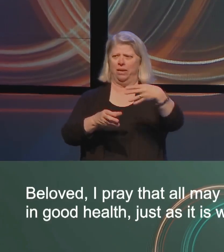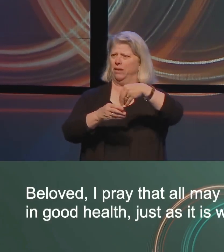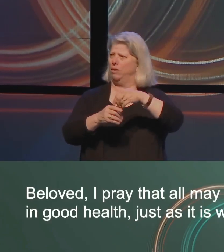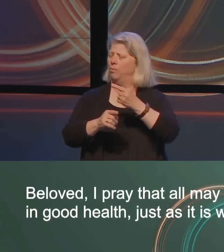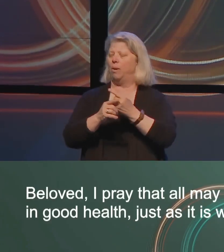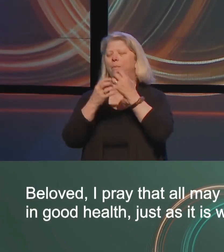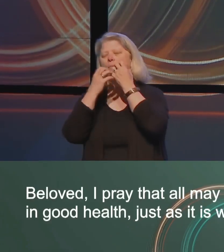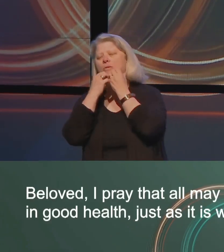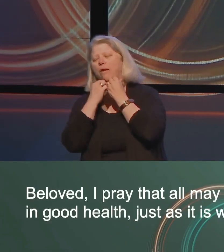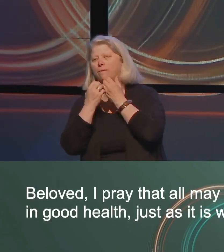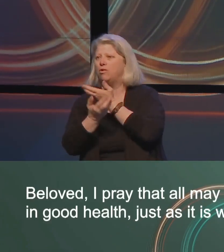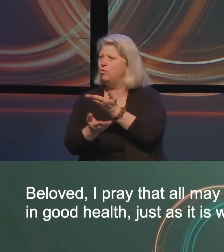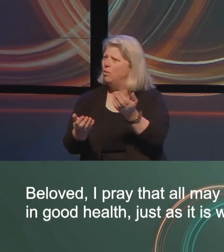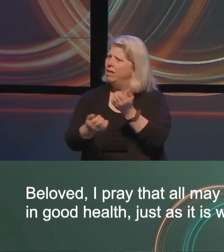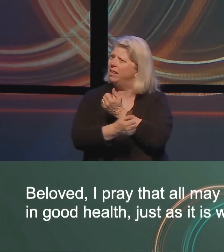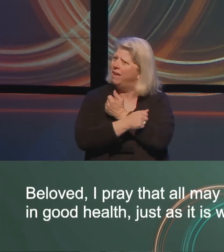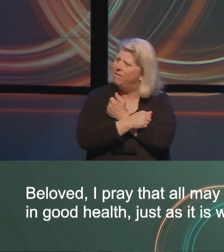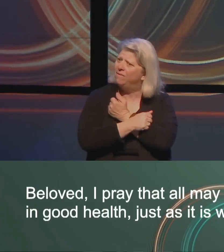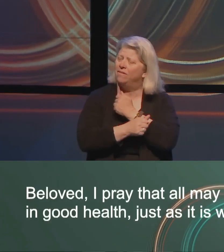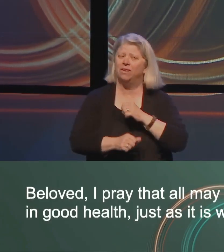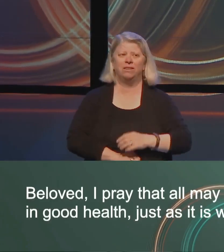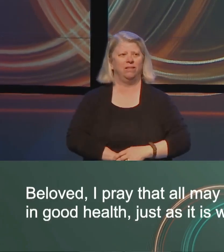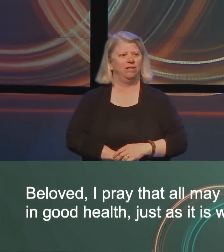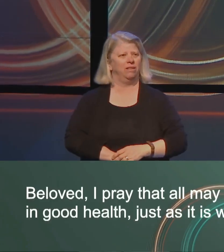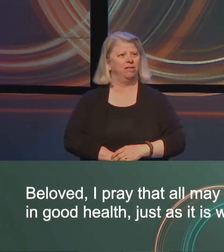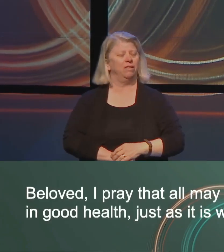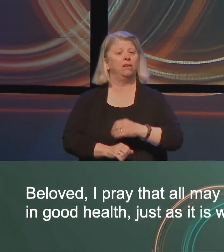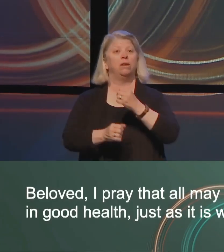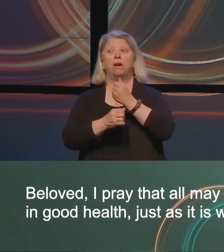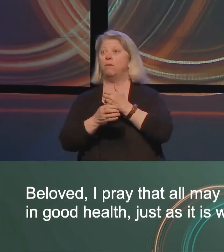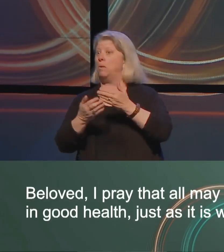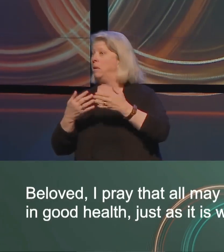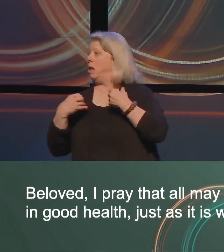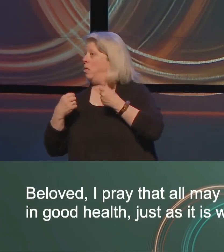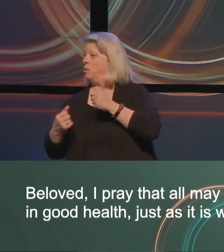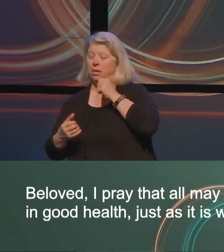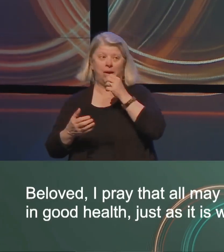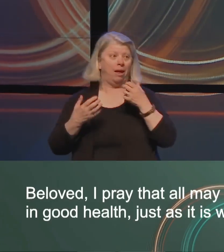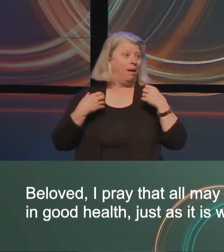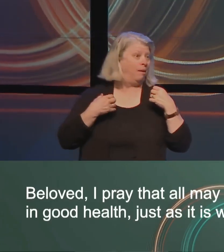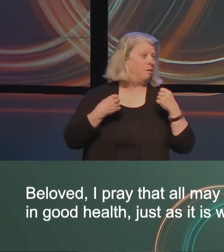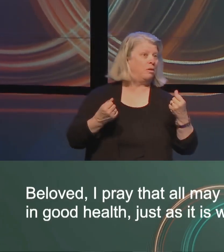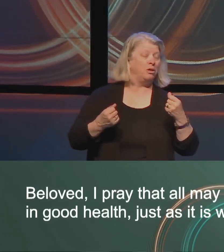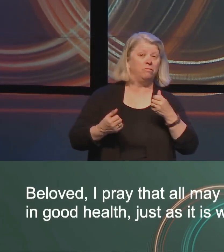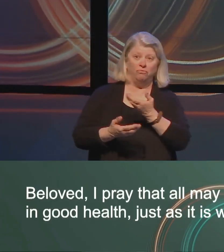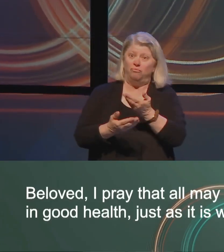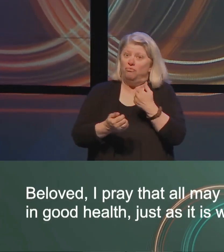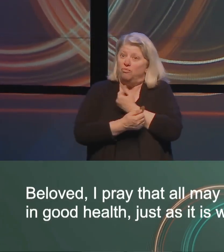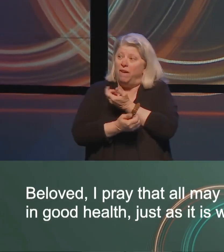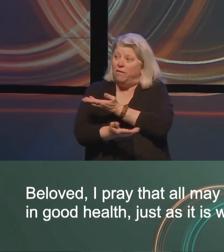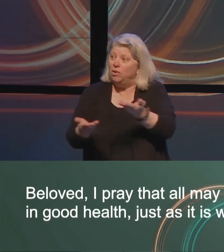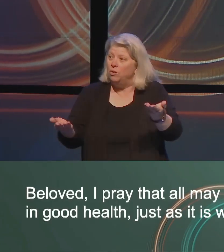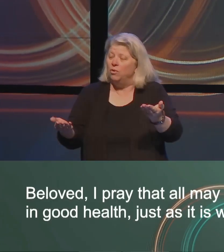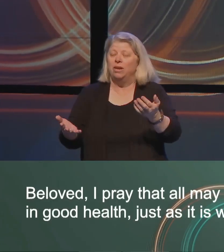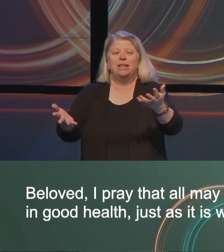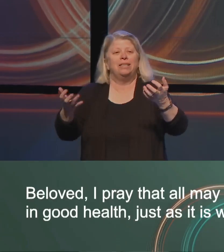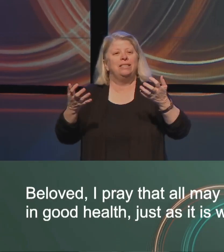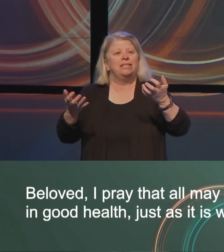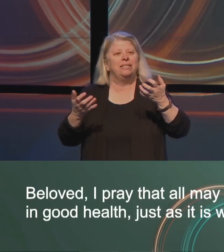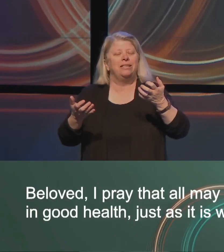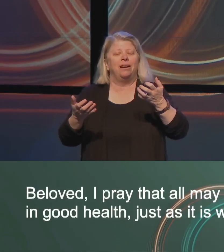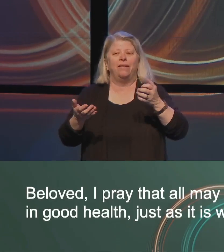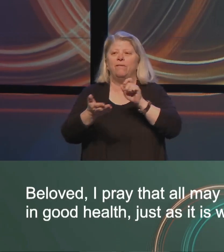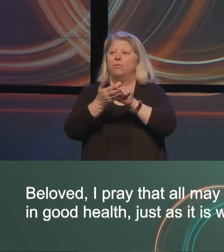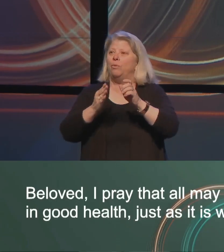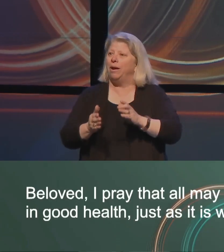right? Beloved, you are loved. Loved whether you're healthy or not healthy, you're loved. And there's a desire in the